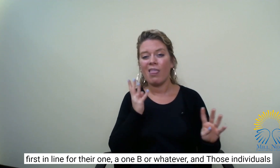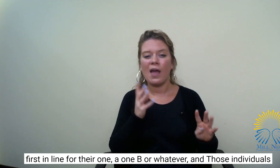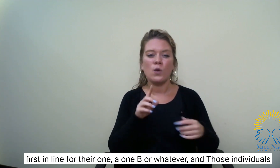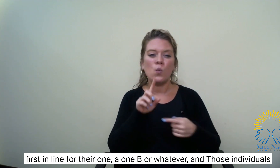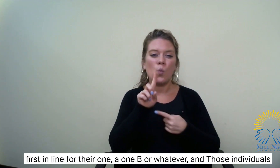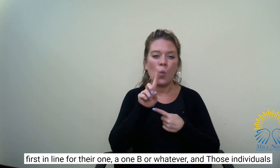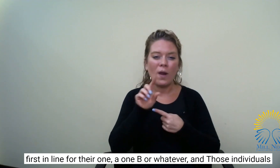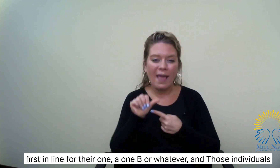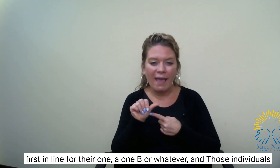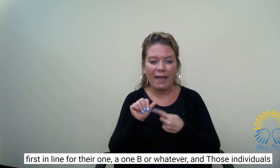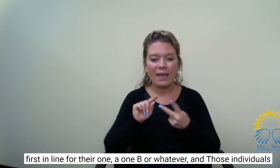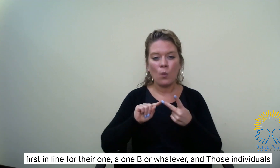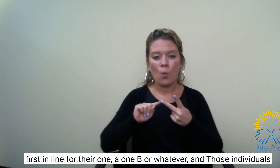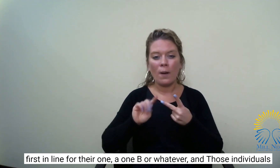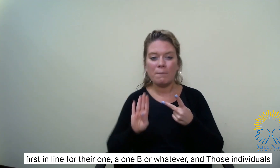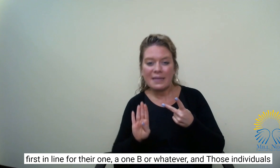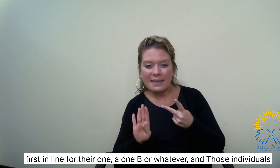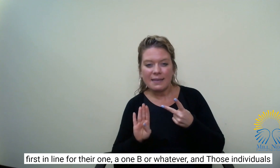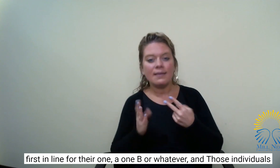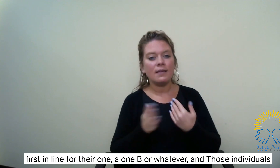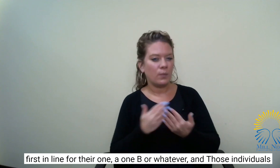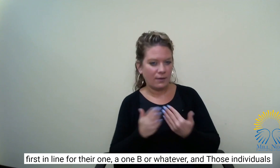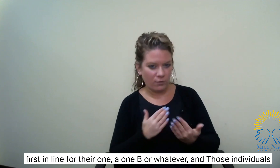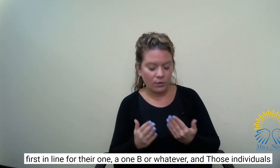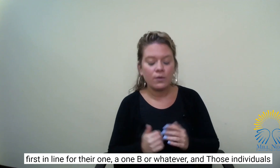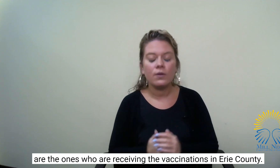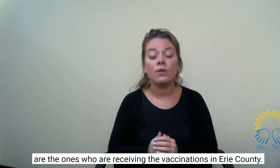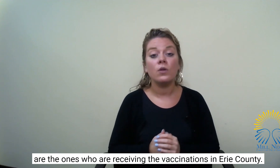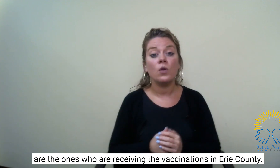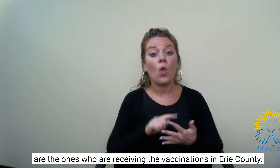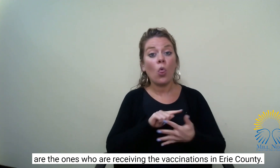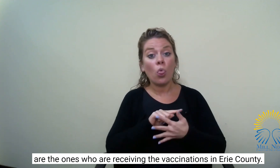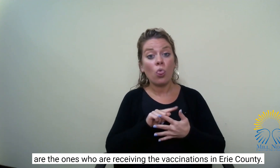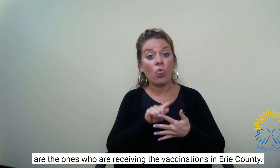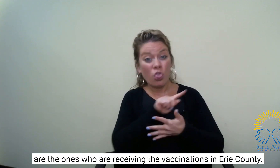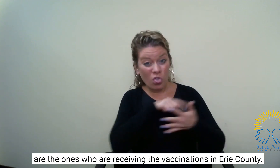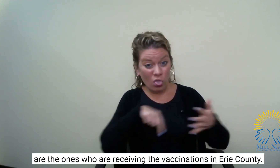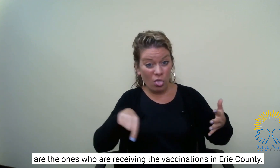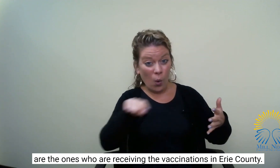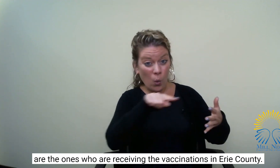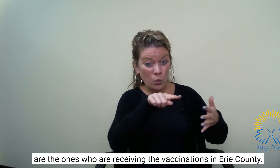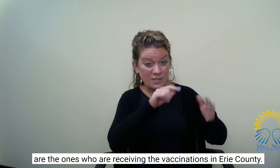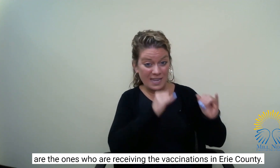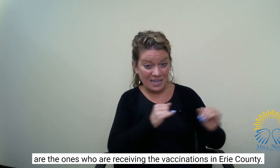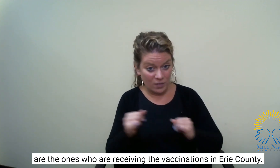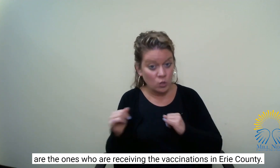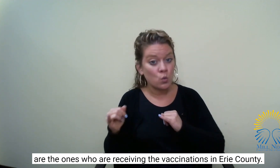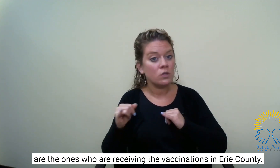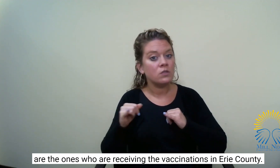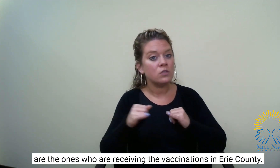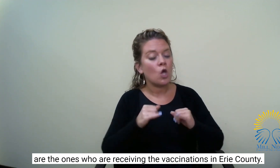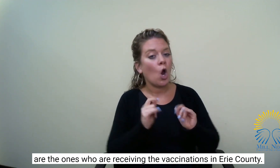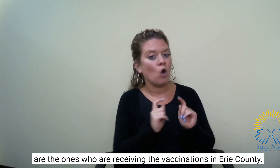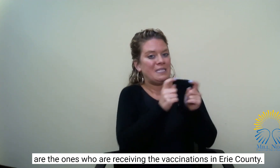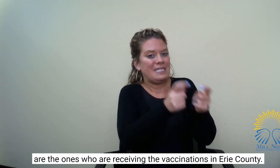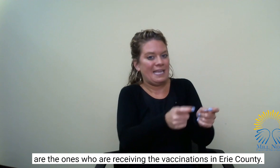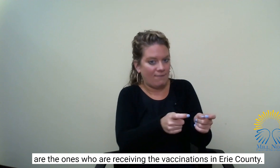or whatever. And those individuals are the ones who are receiving the vaccinations in Erie